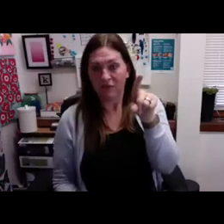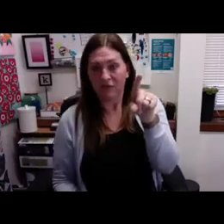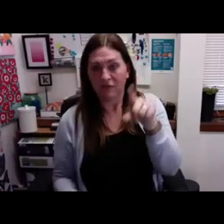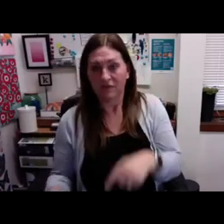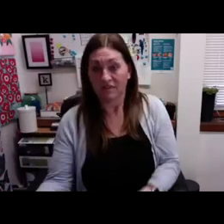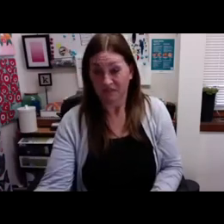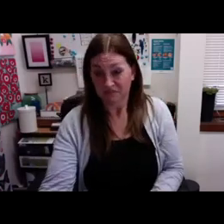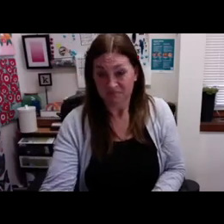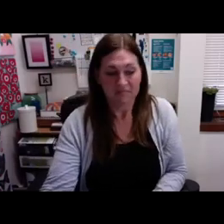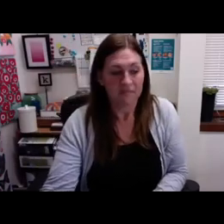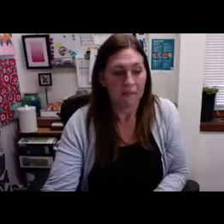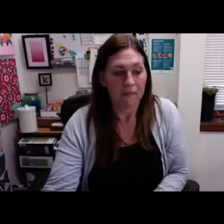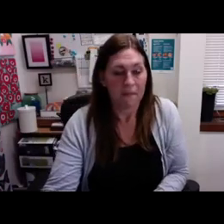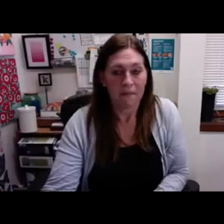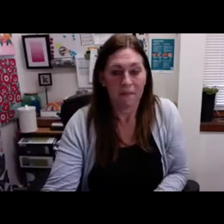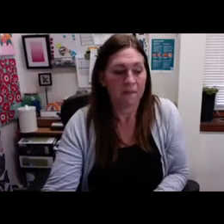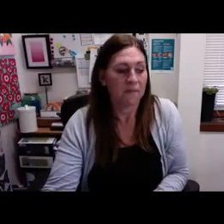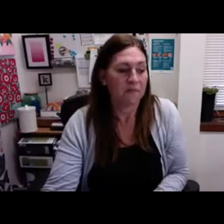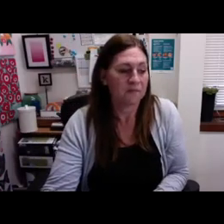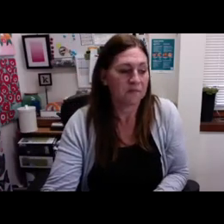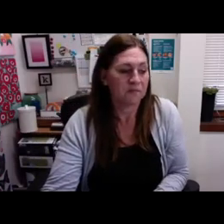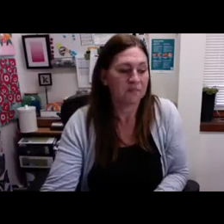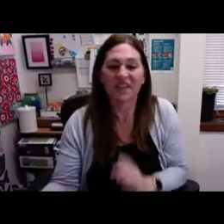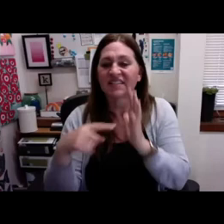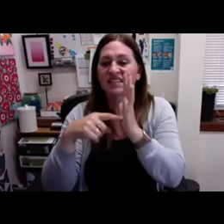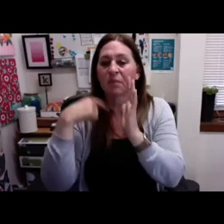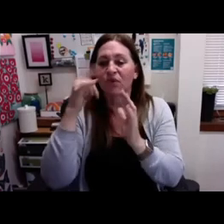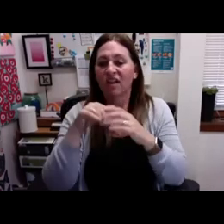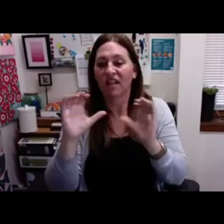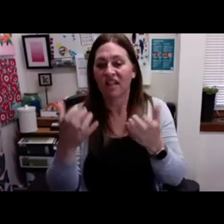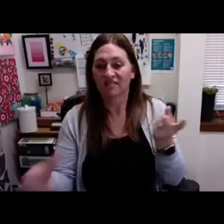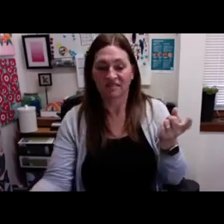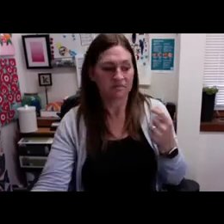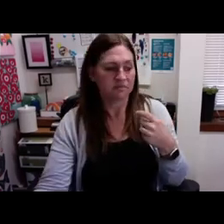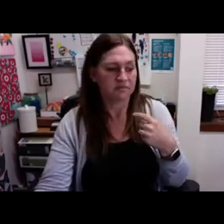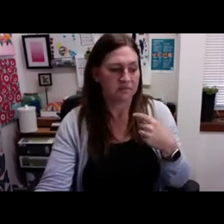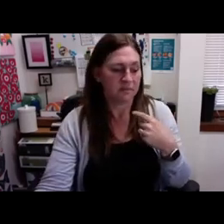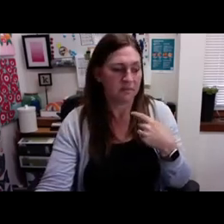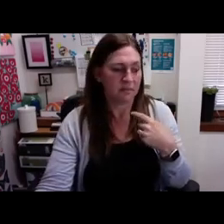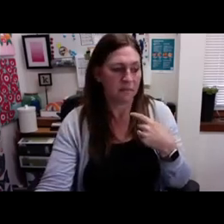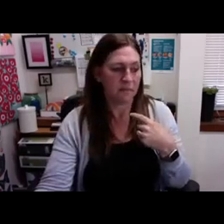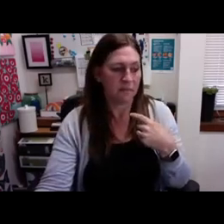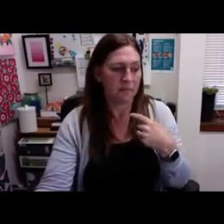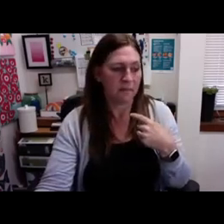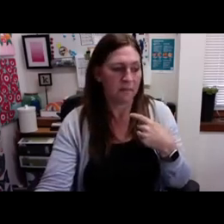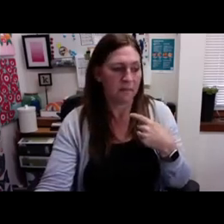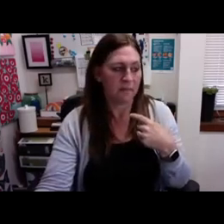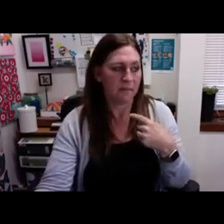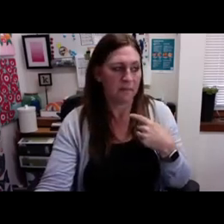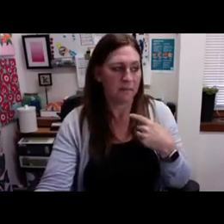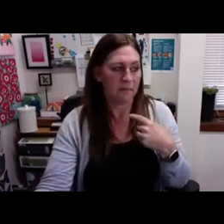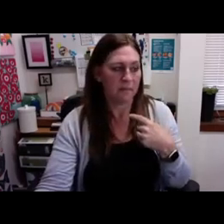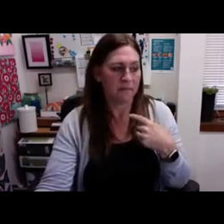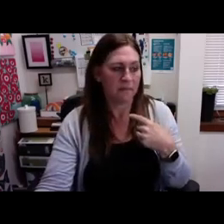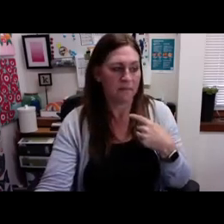to remember that by. But if you do it by location, it's easier for them to remember. So this is kind of what it looks like